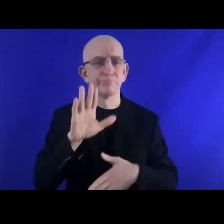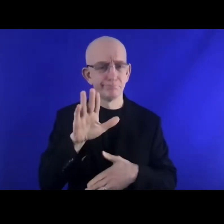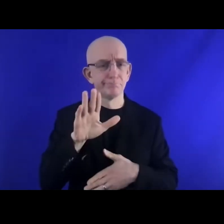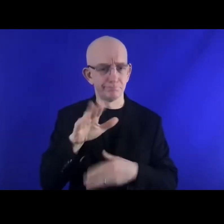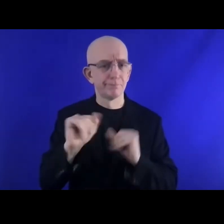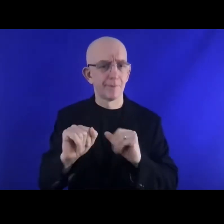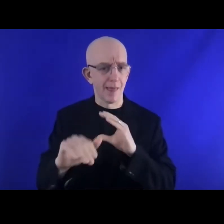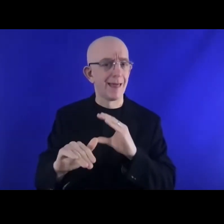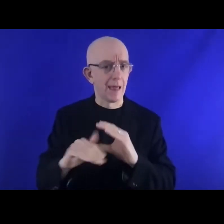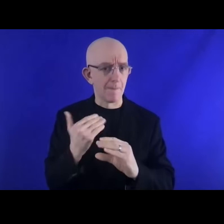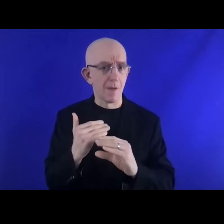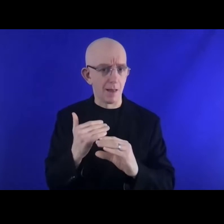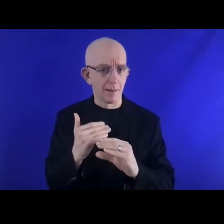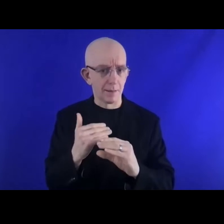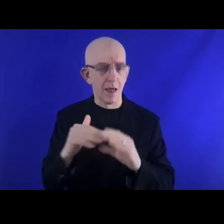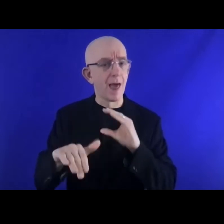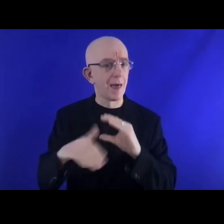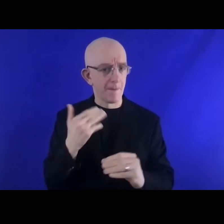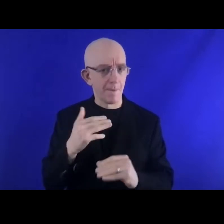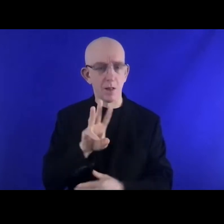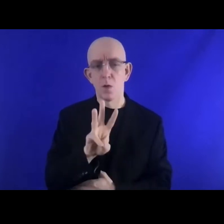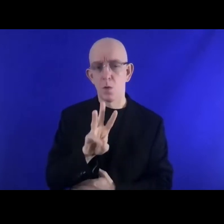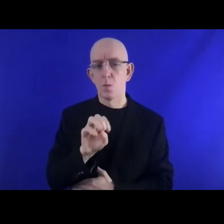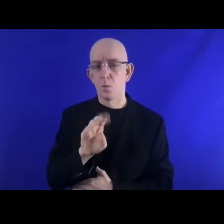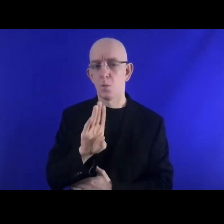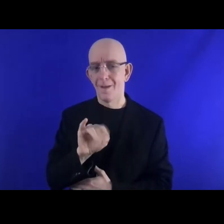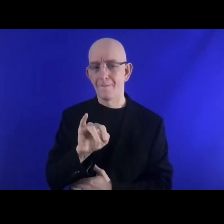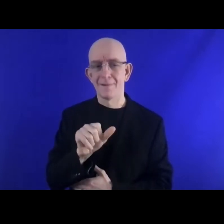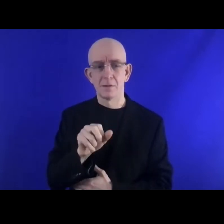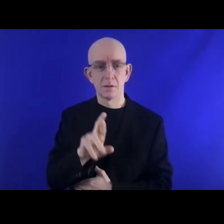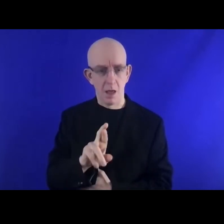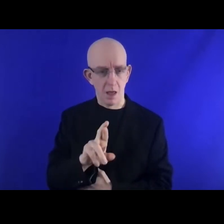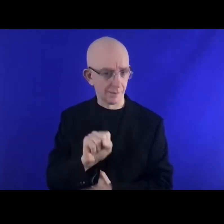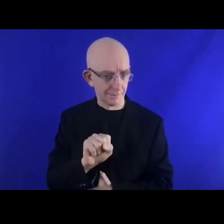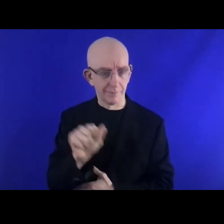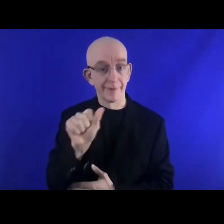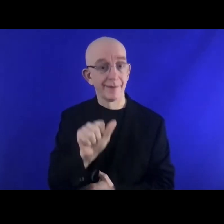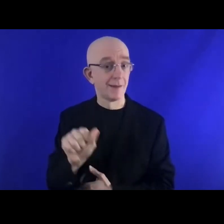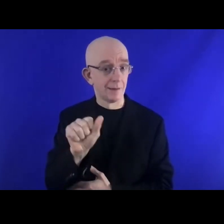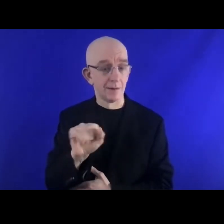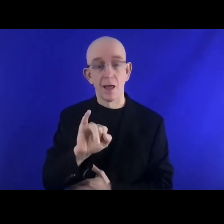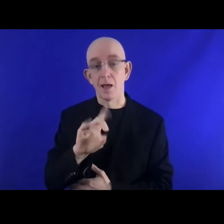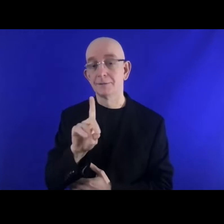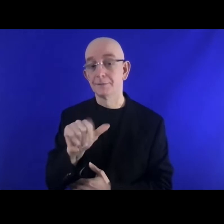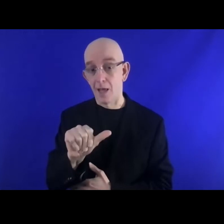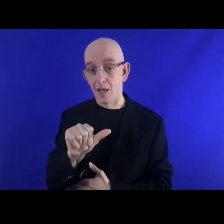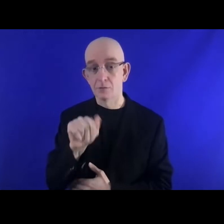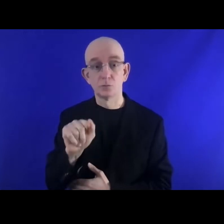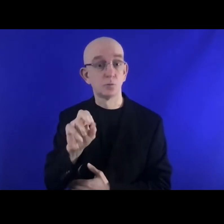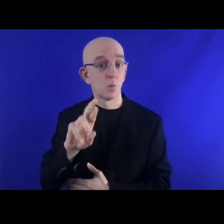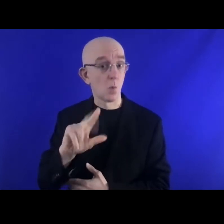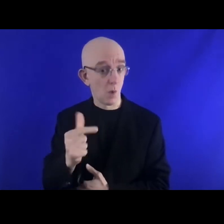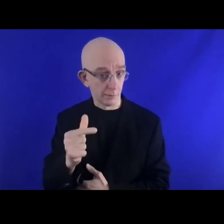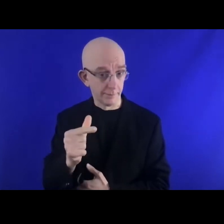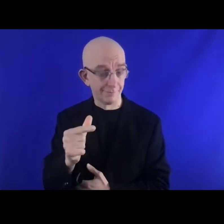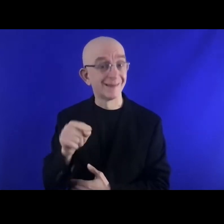webinars@ida.org. The team will try and solve any technical issues as soon as possible. We ask all speakers